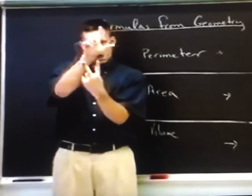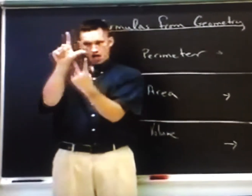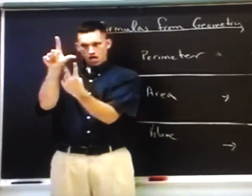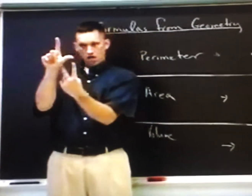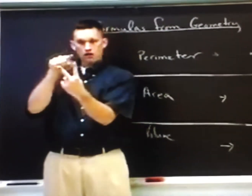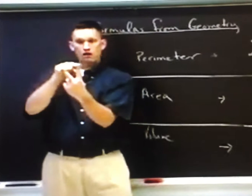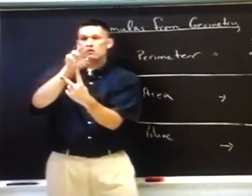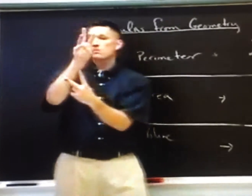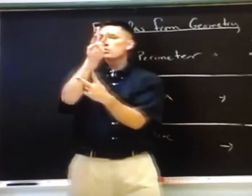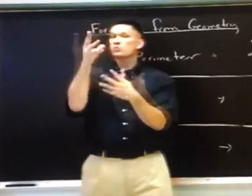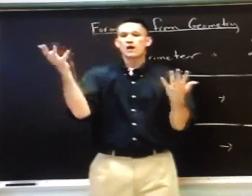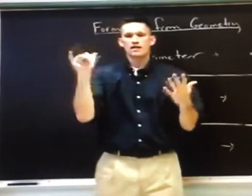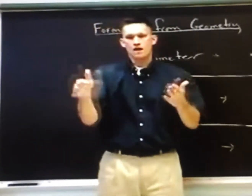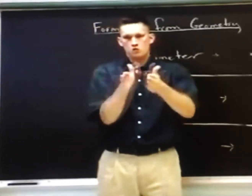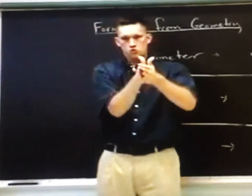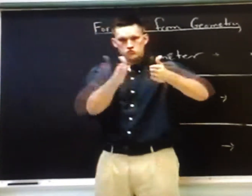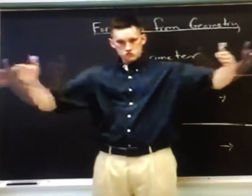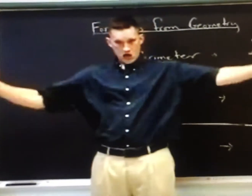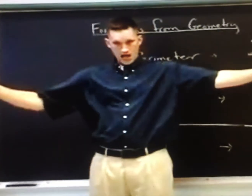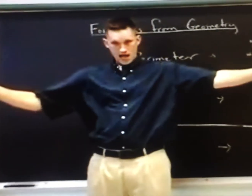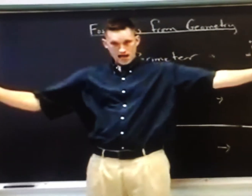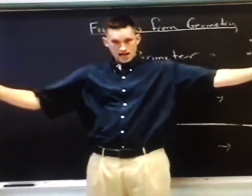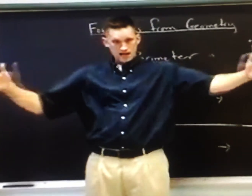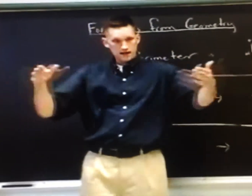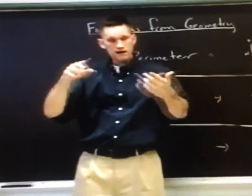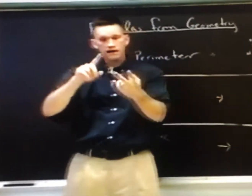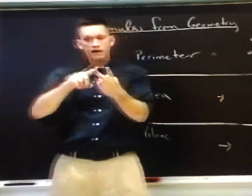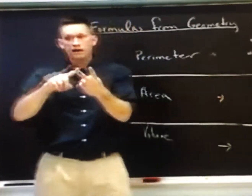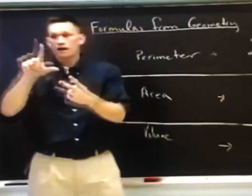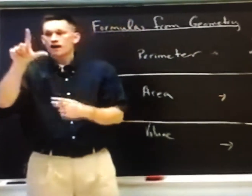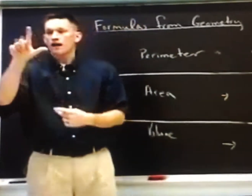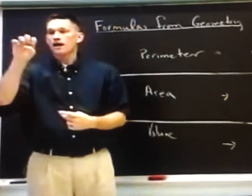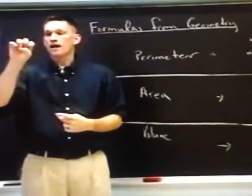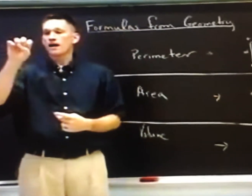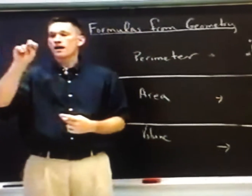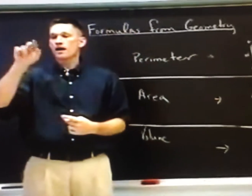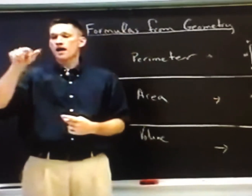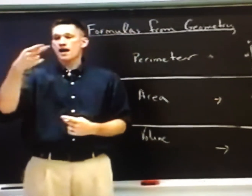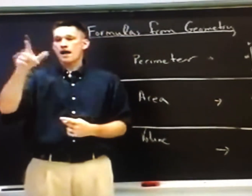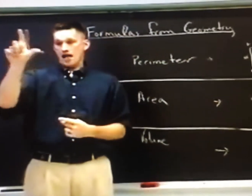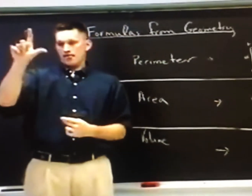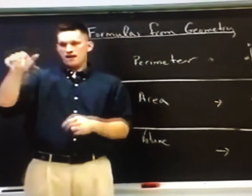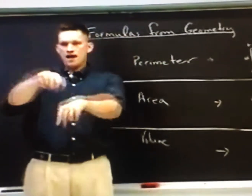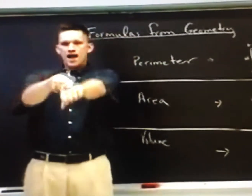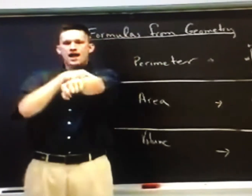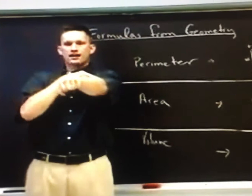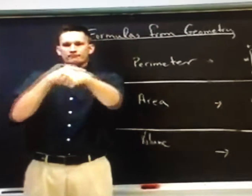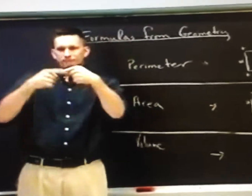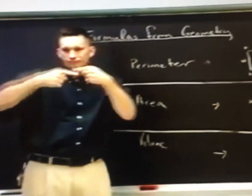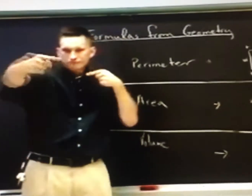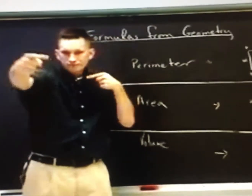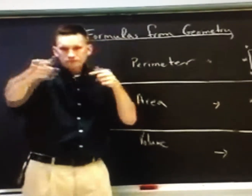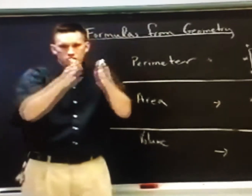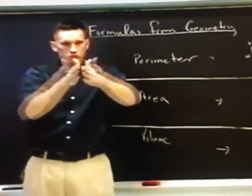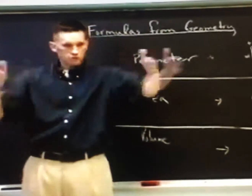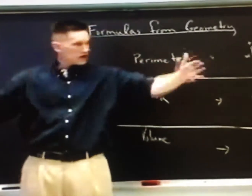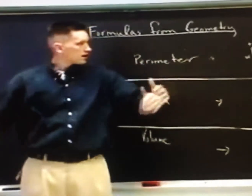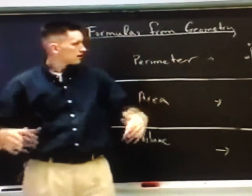So parameter uses length and width. How wide something is and how long something is.